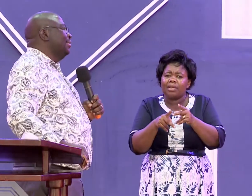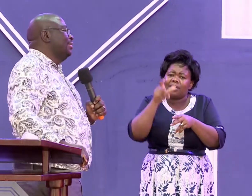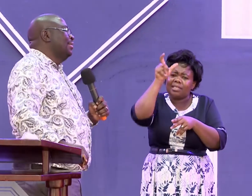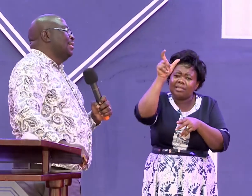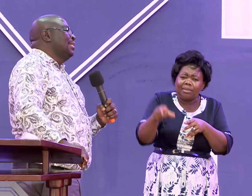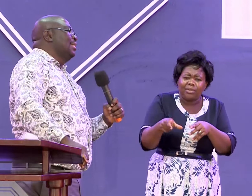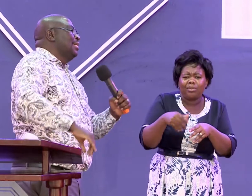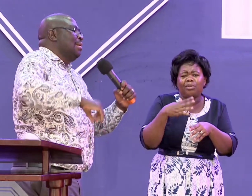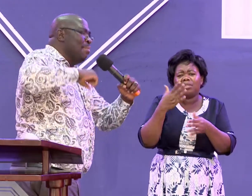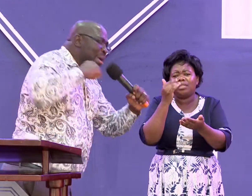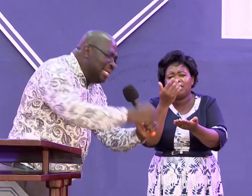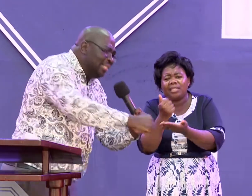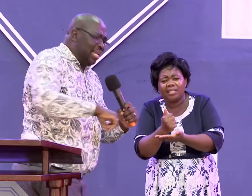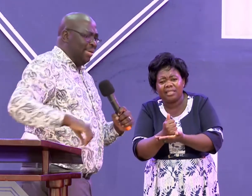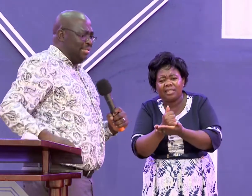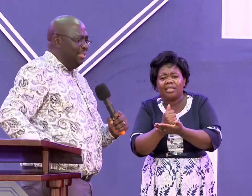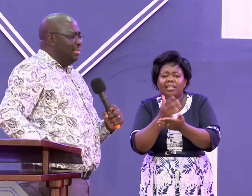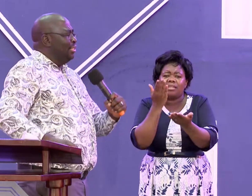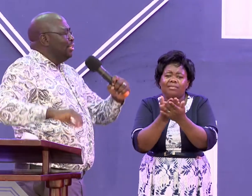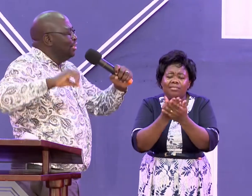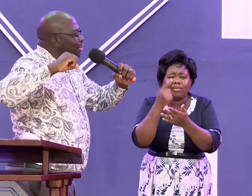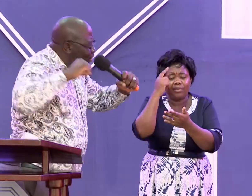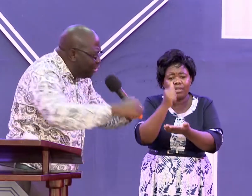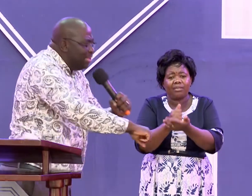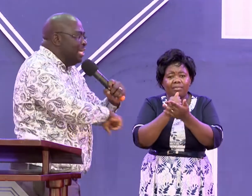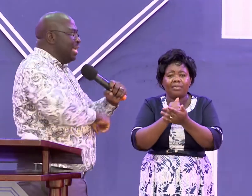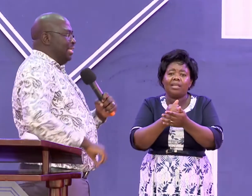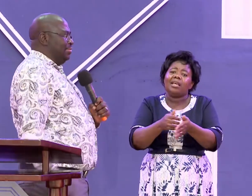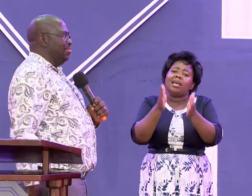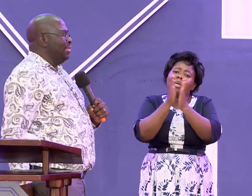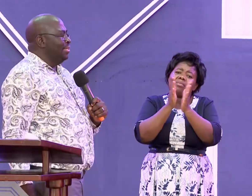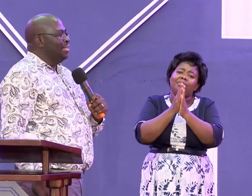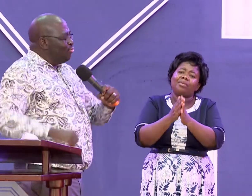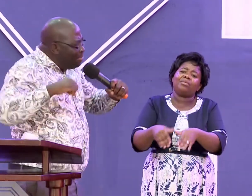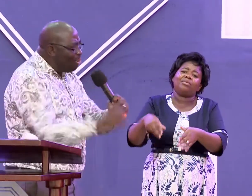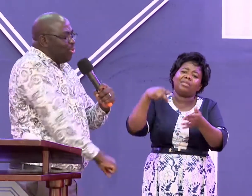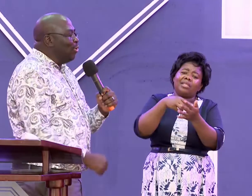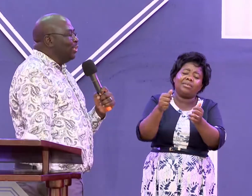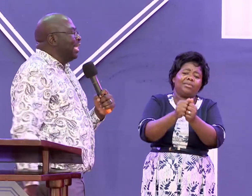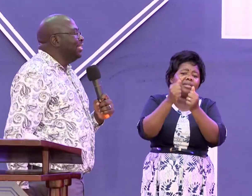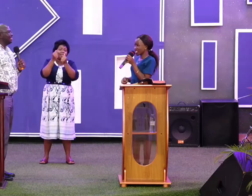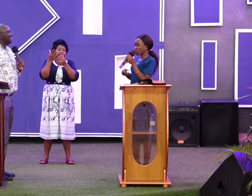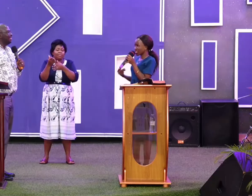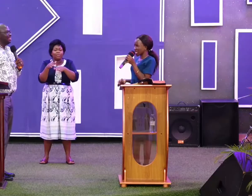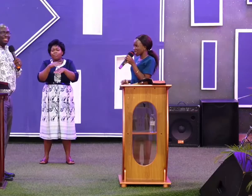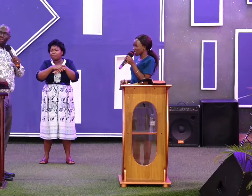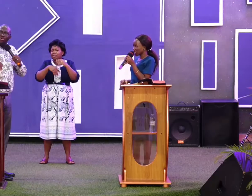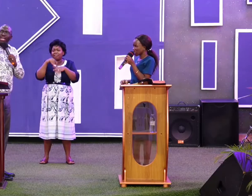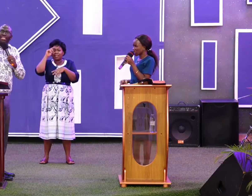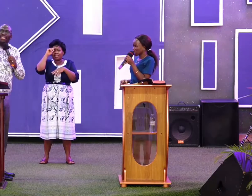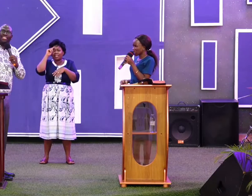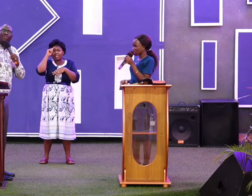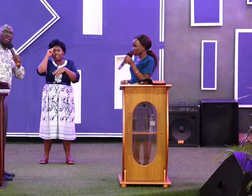married, this man has called upon us. I'm beseeching us. Let us stand with him. Let us not think